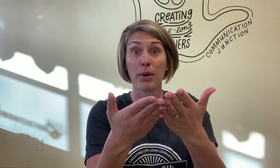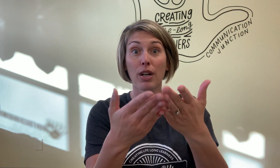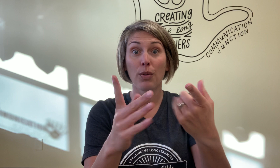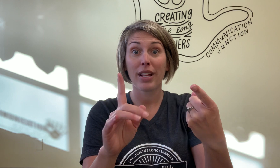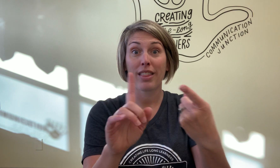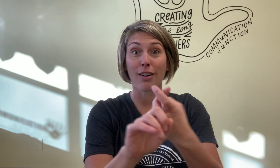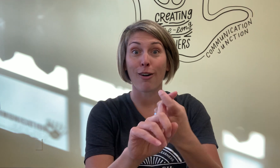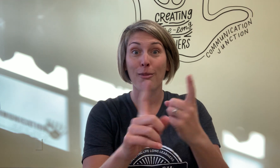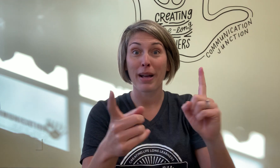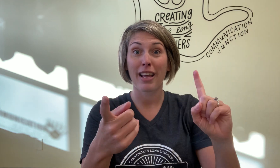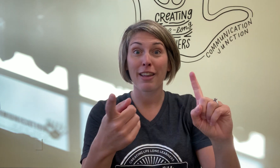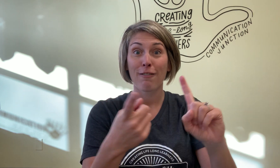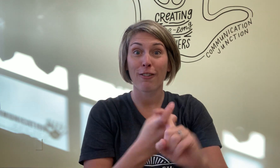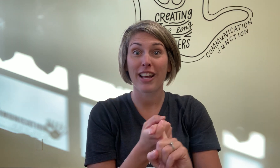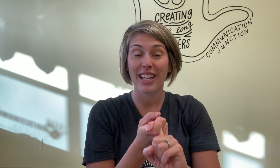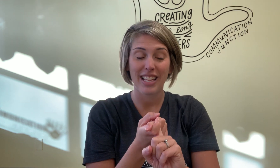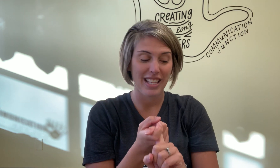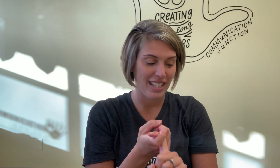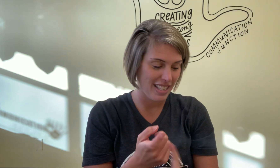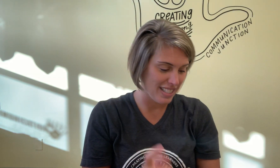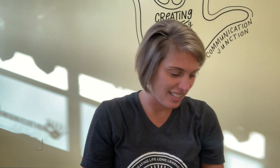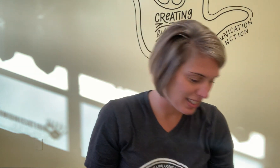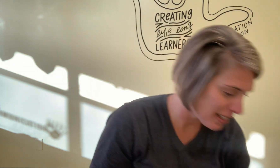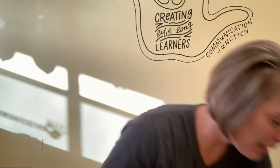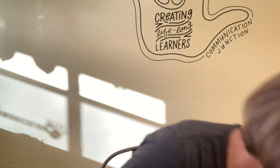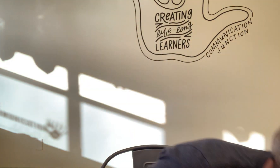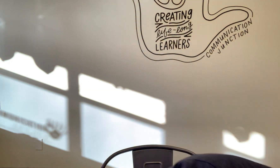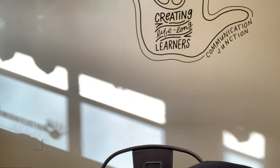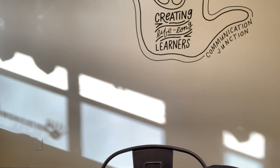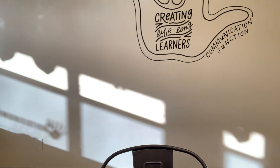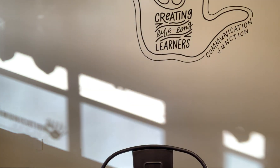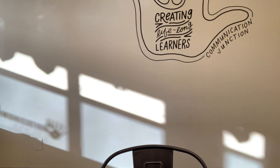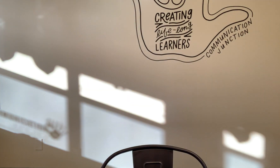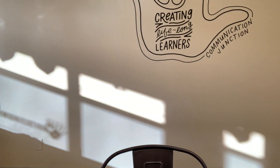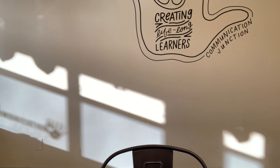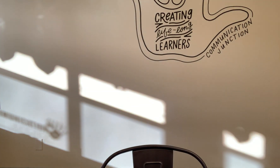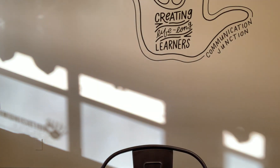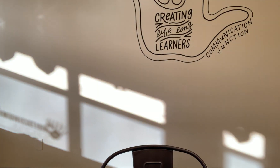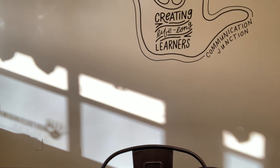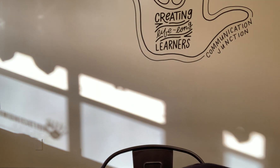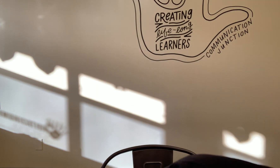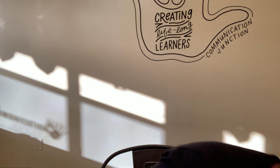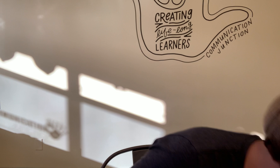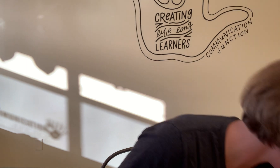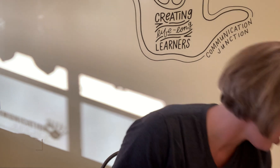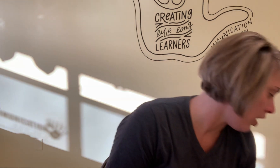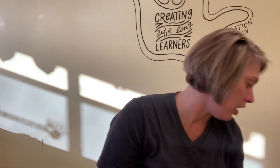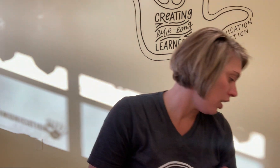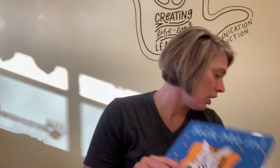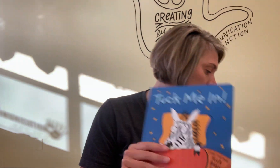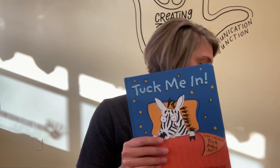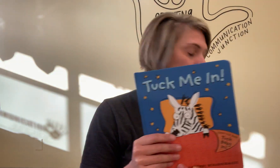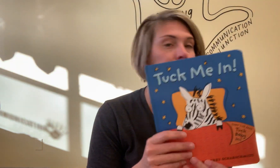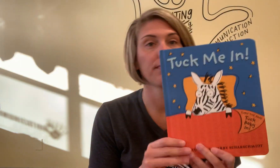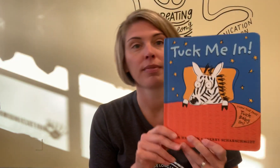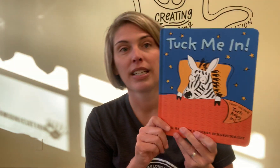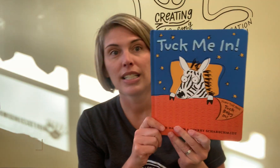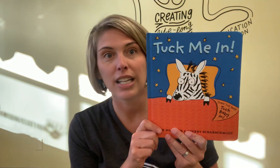book with all my friends. And this one is called Tuck